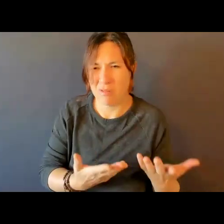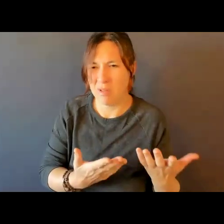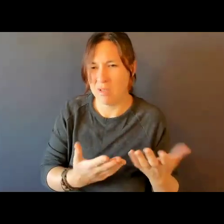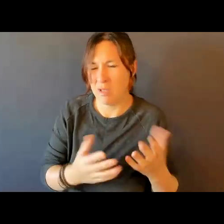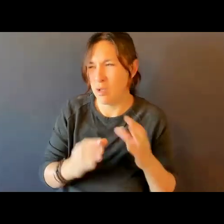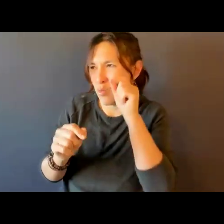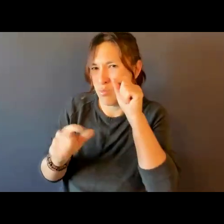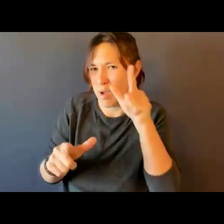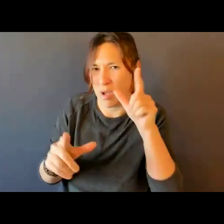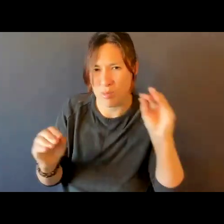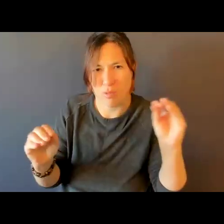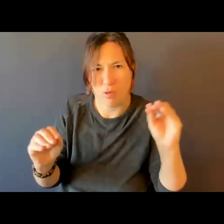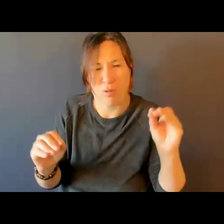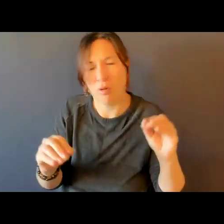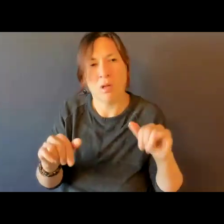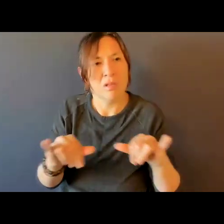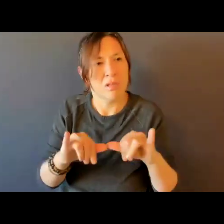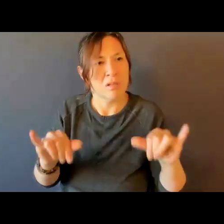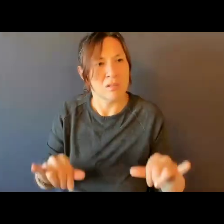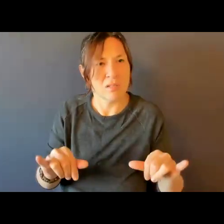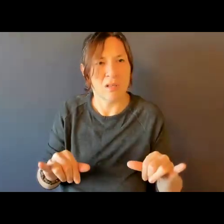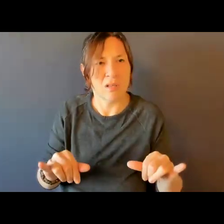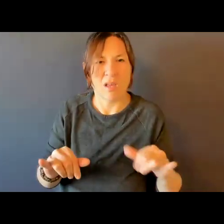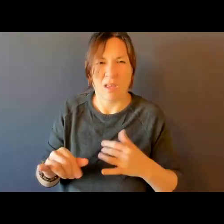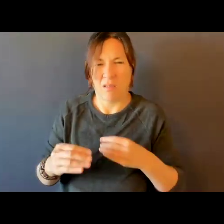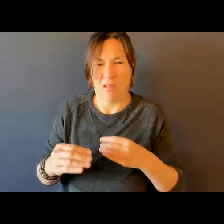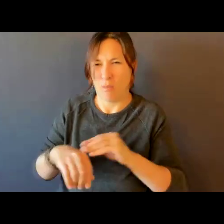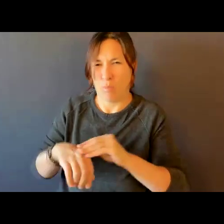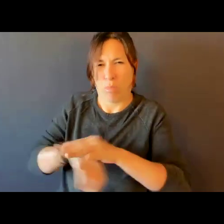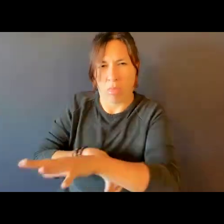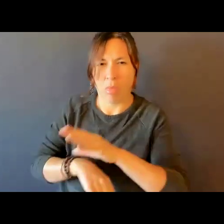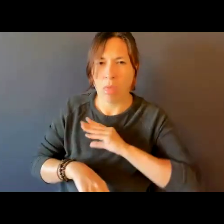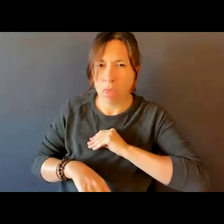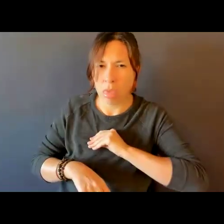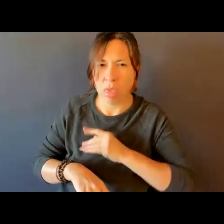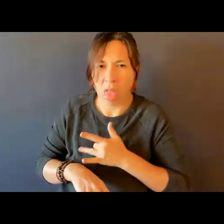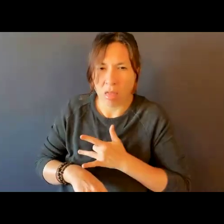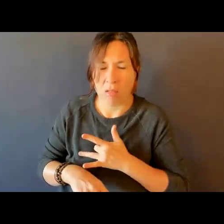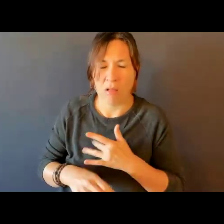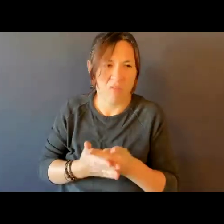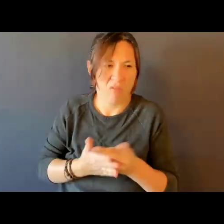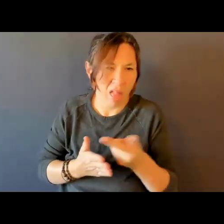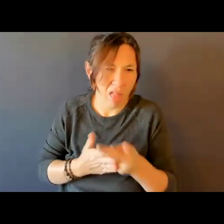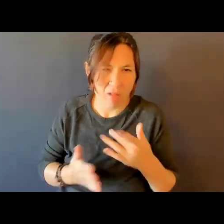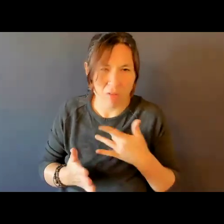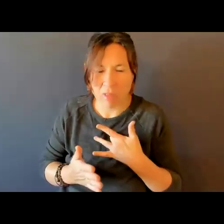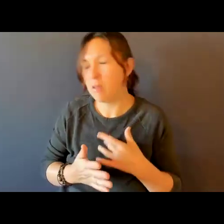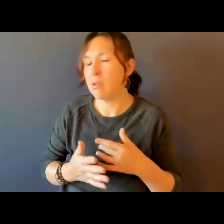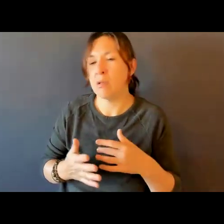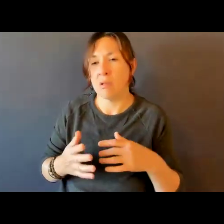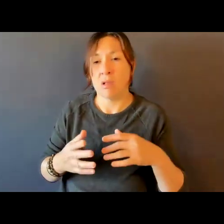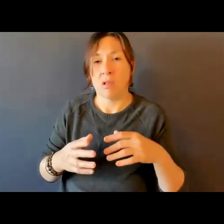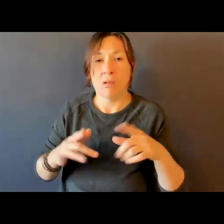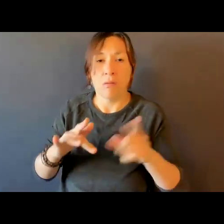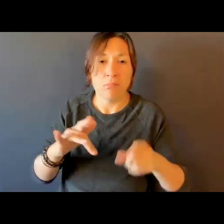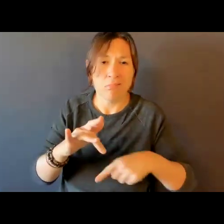this system manufactures so much despair and failure? Poor attendance and high dropouts are predictable